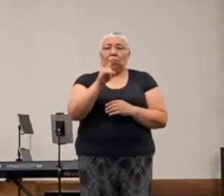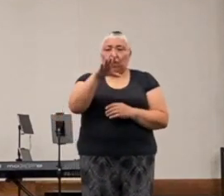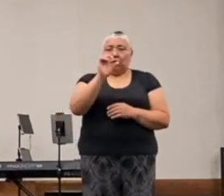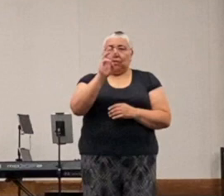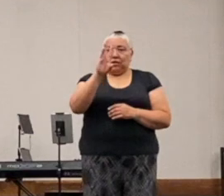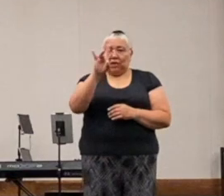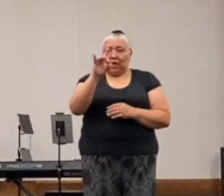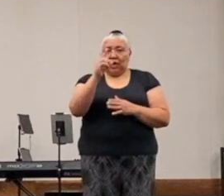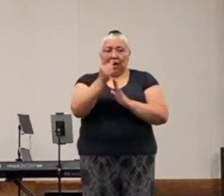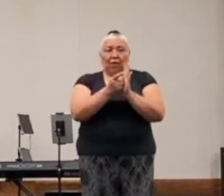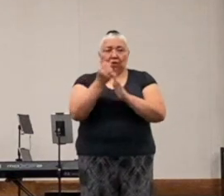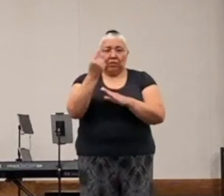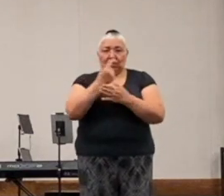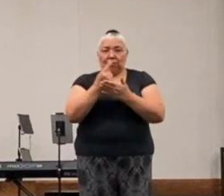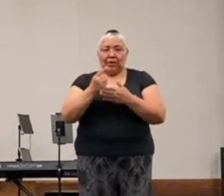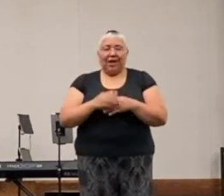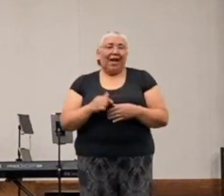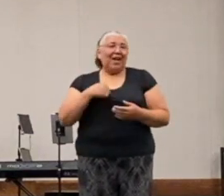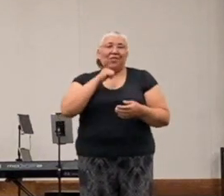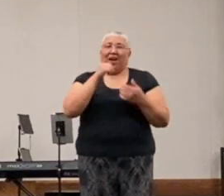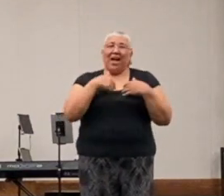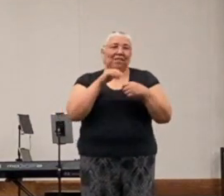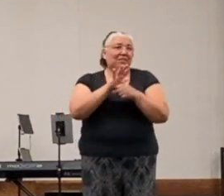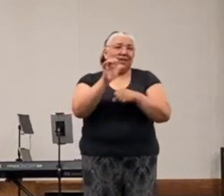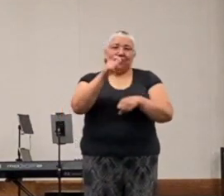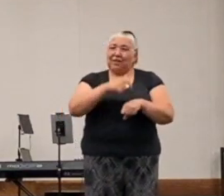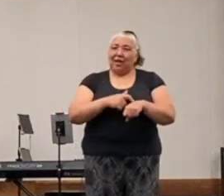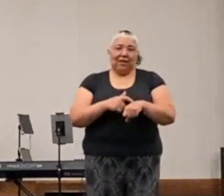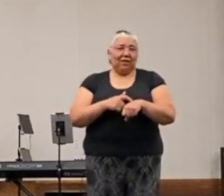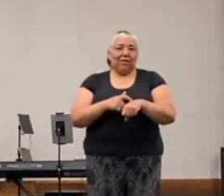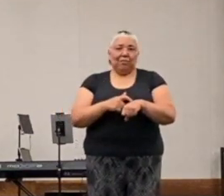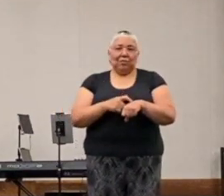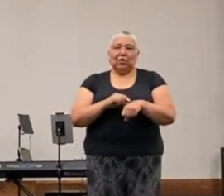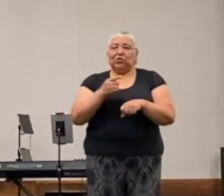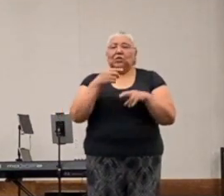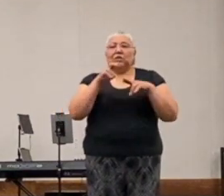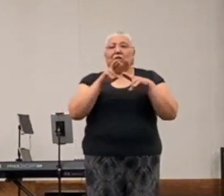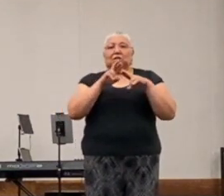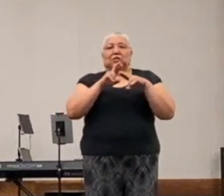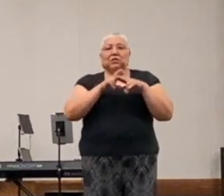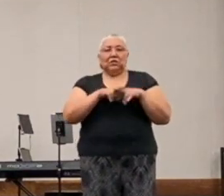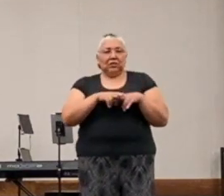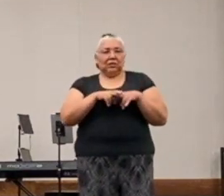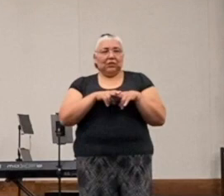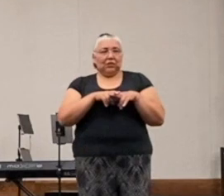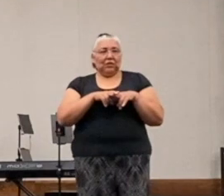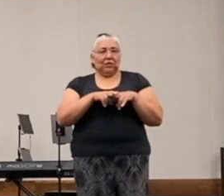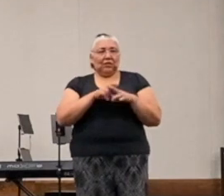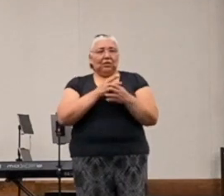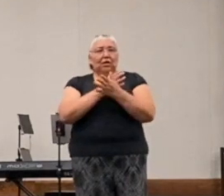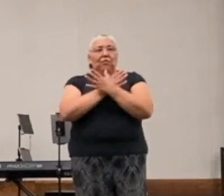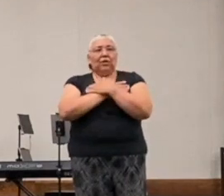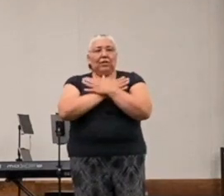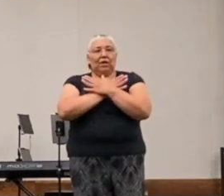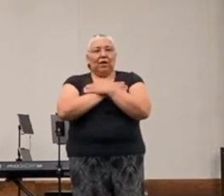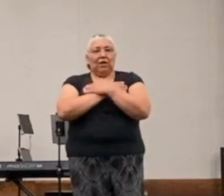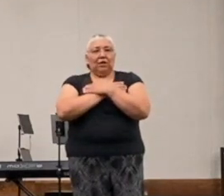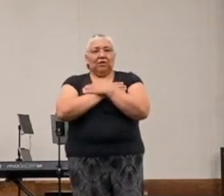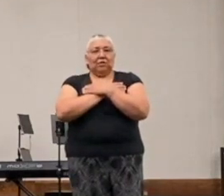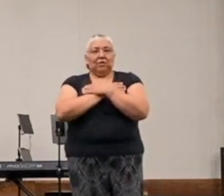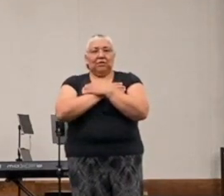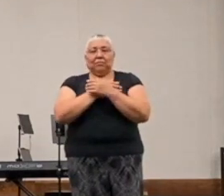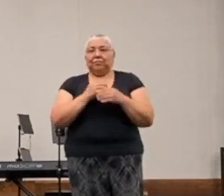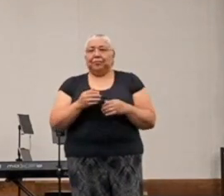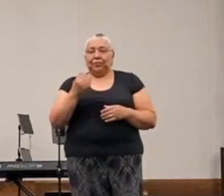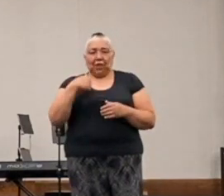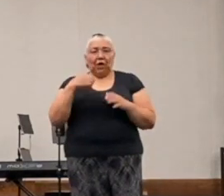168 hours. And we're saying, man, I don't have enough time just to sit back and relax. You know what?